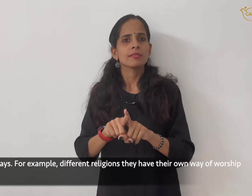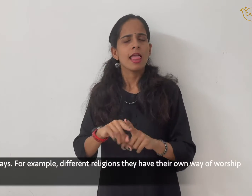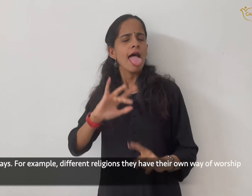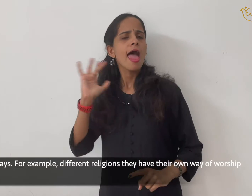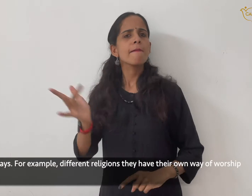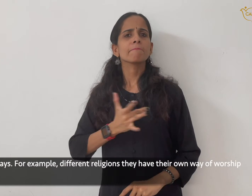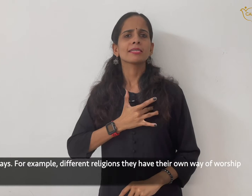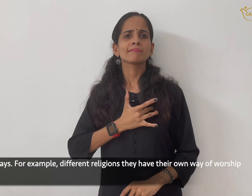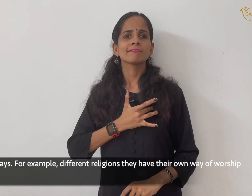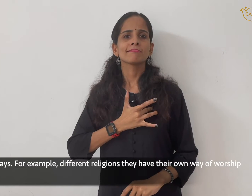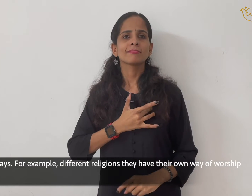our ways.